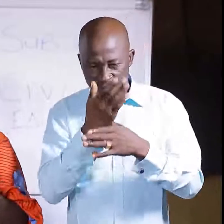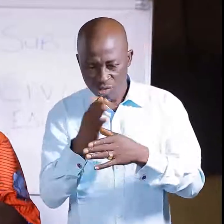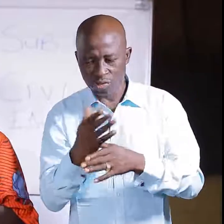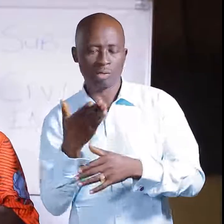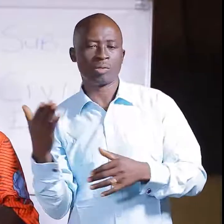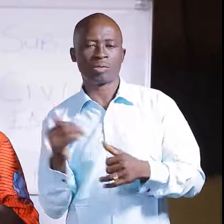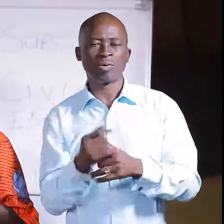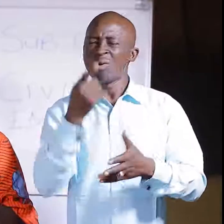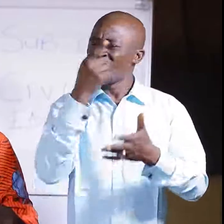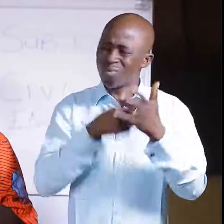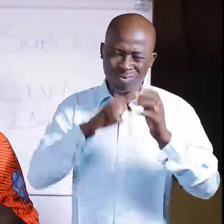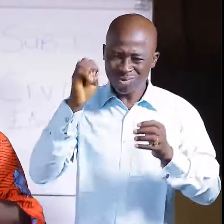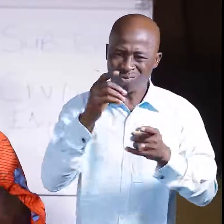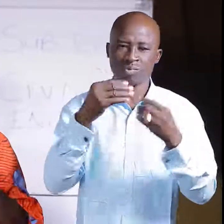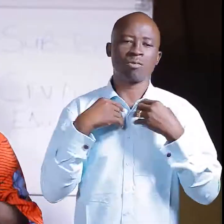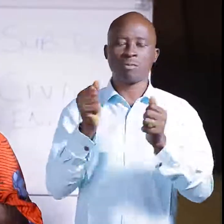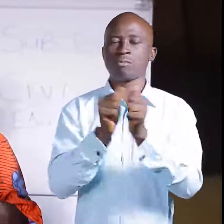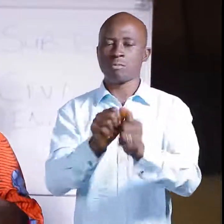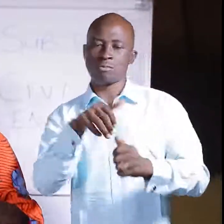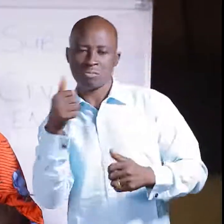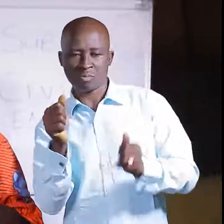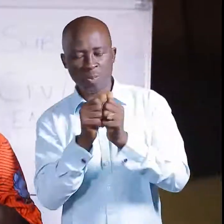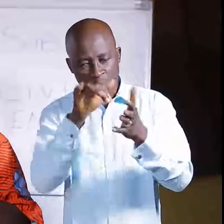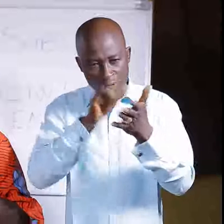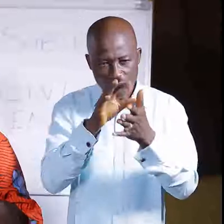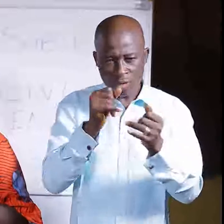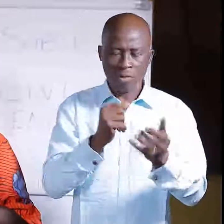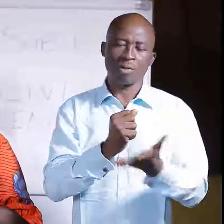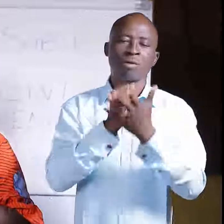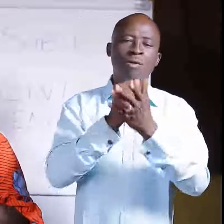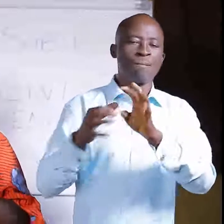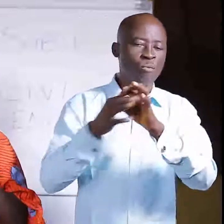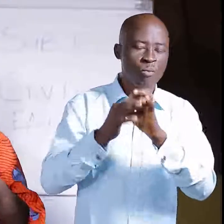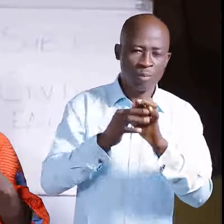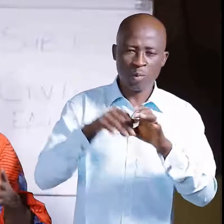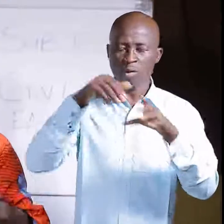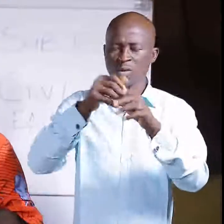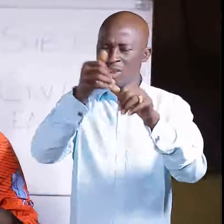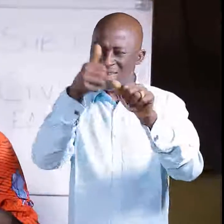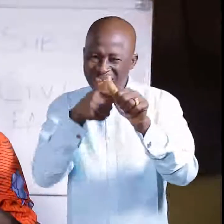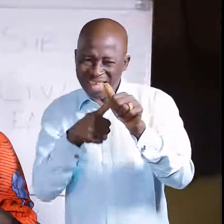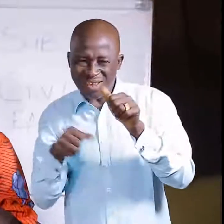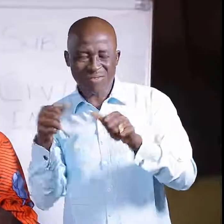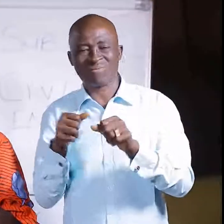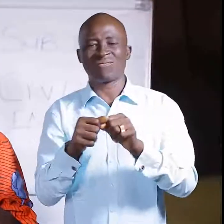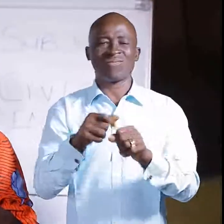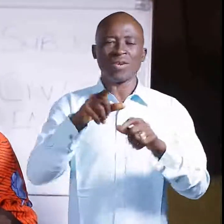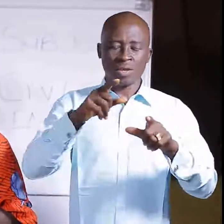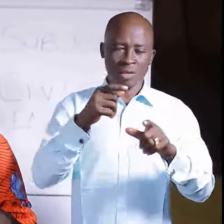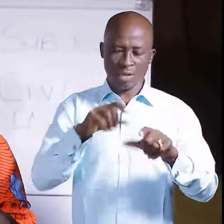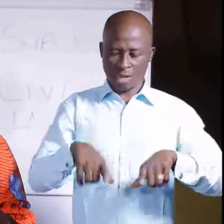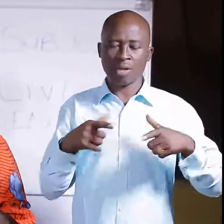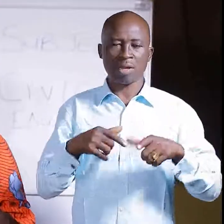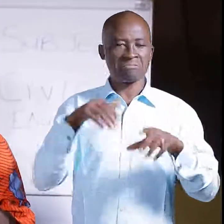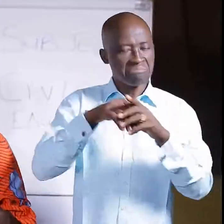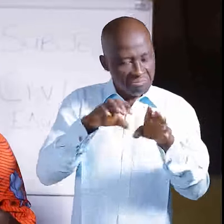share whatsoever you have with others. And with that, it will enhance cooperation in every facet of life, either